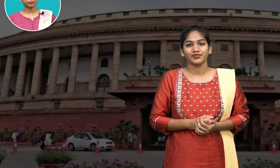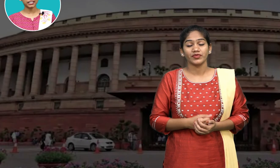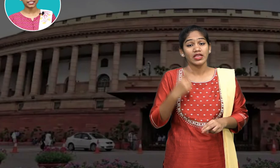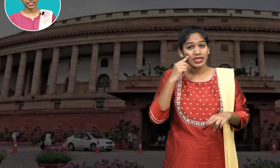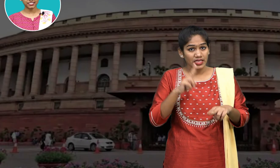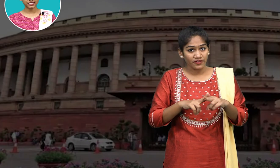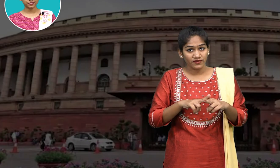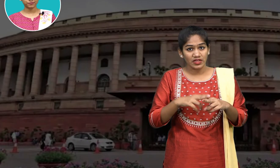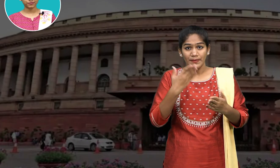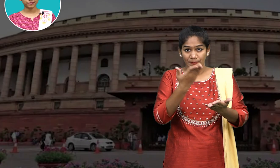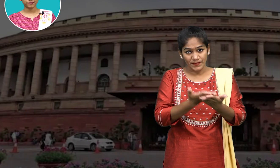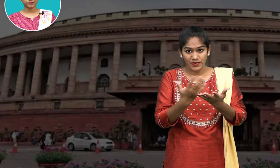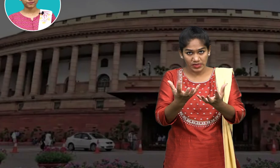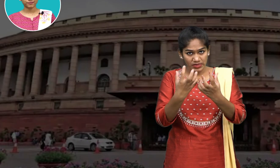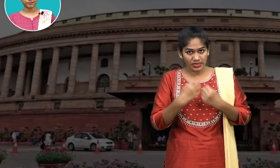If the bill gets